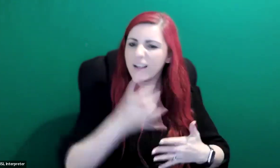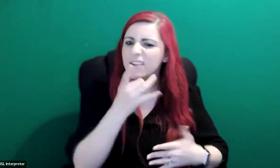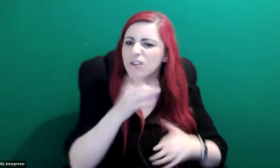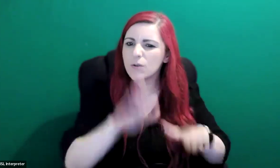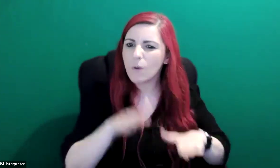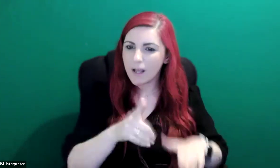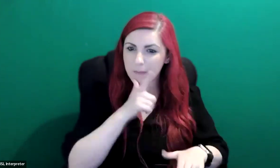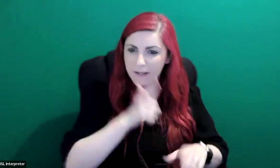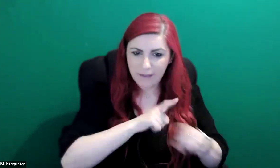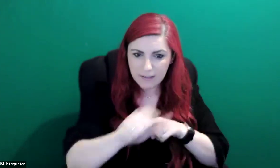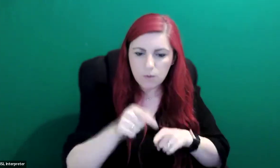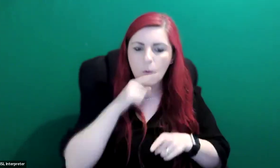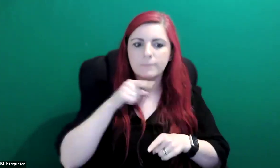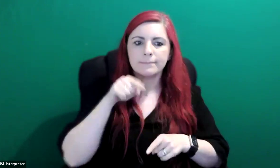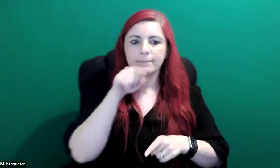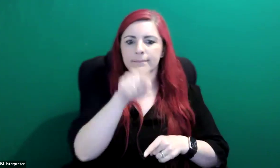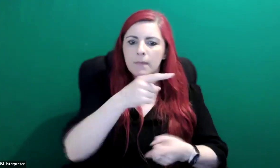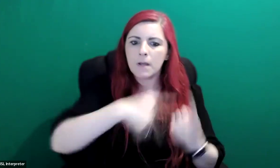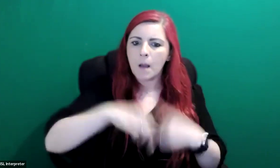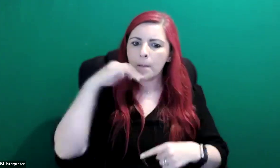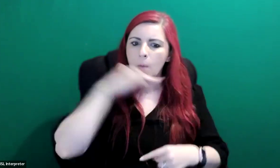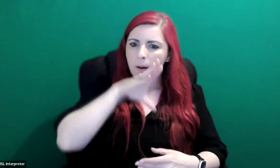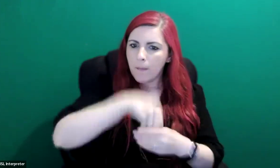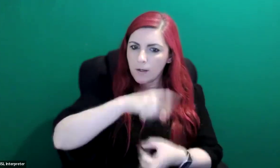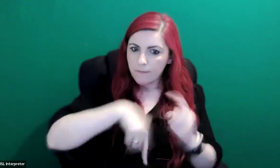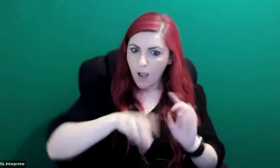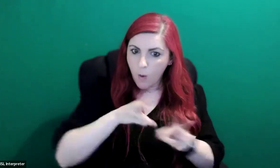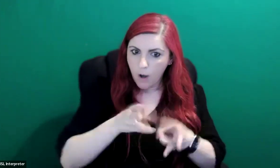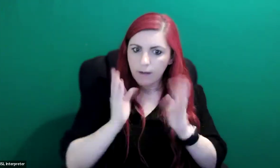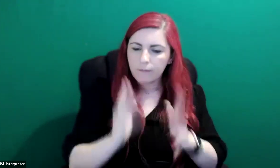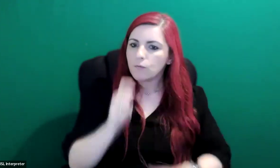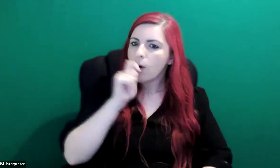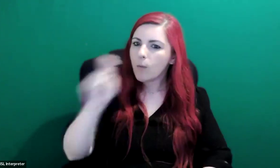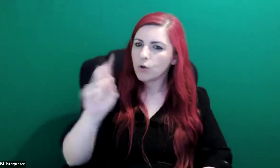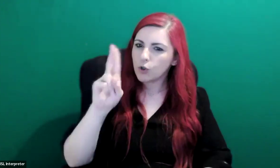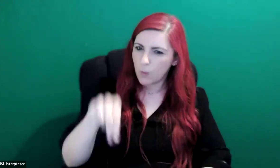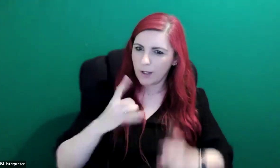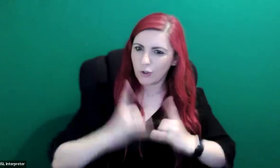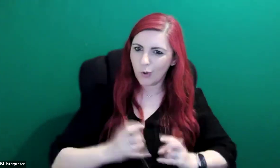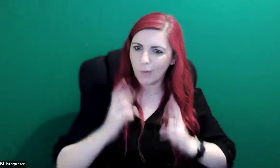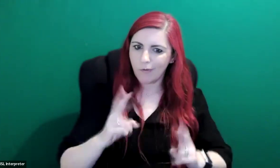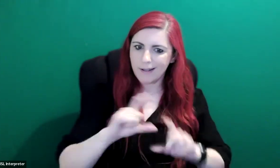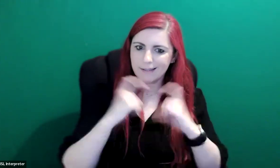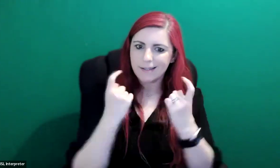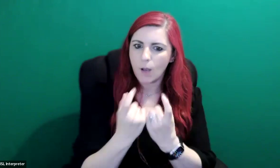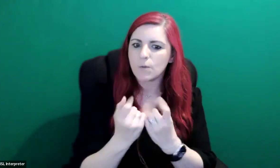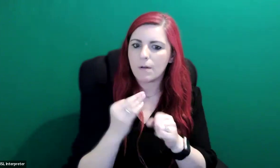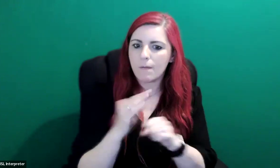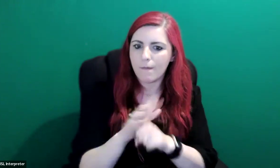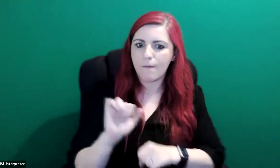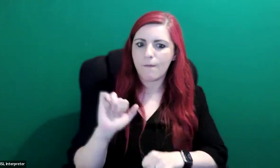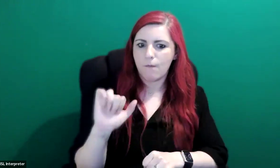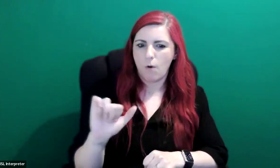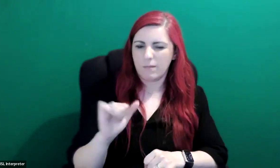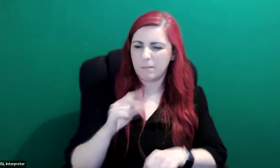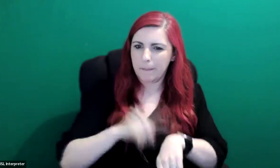work. And we have been reporting to the UN Human Rights Council for the Universal Periodic Review,